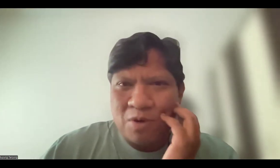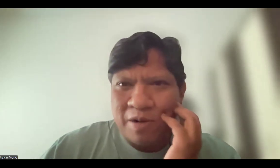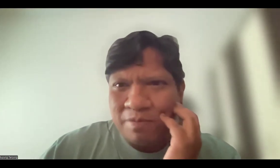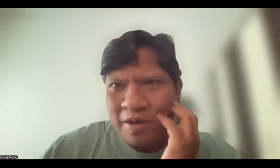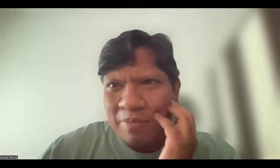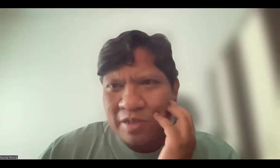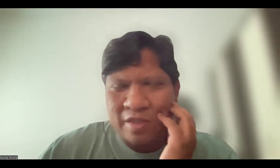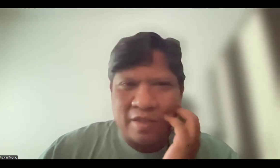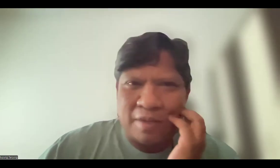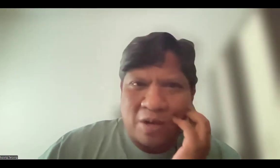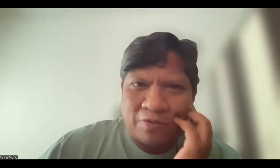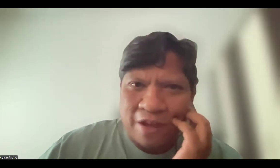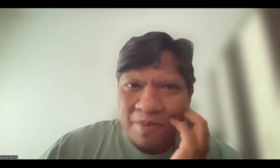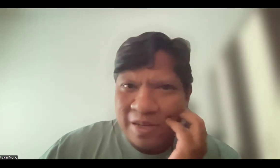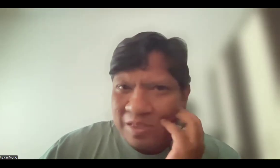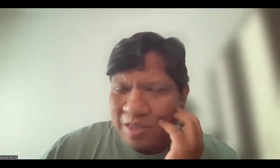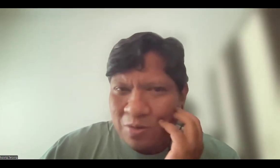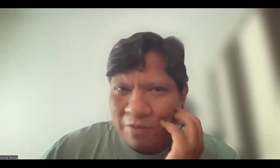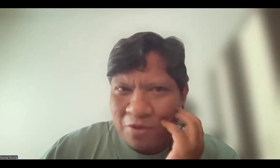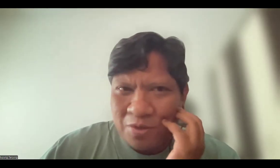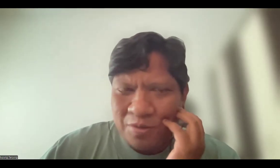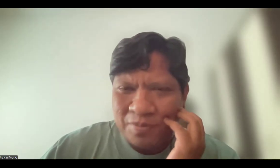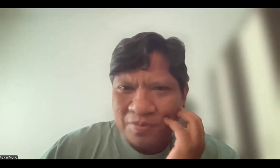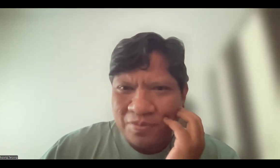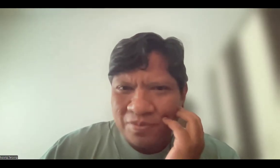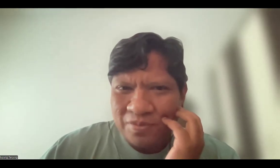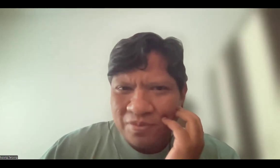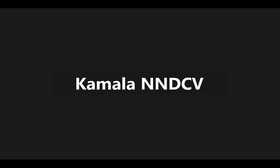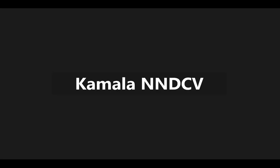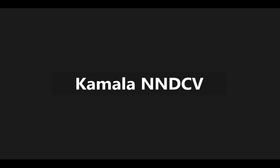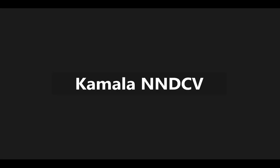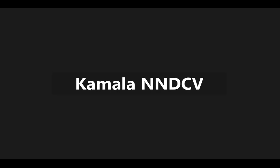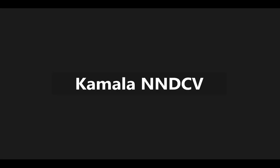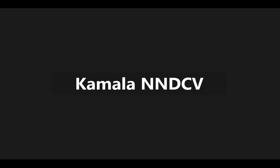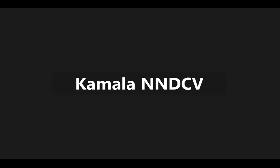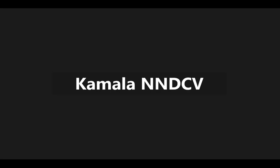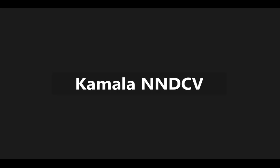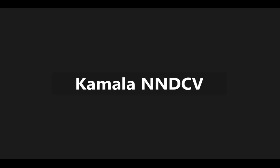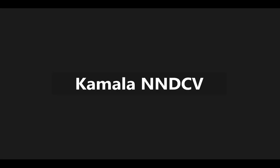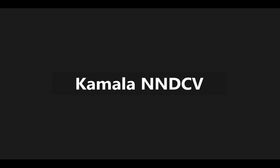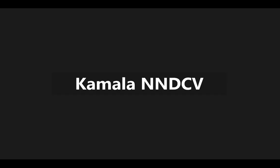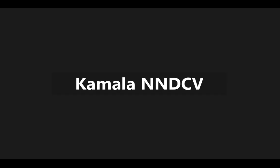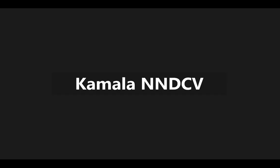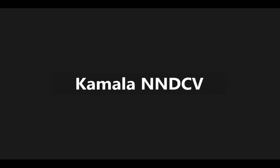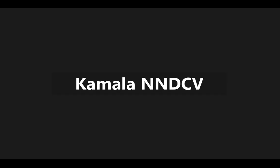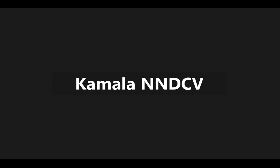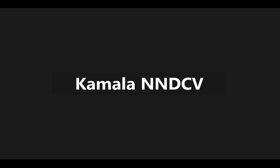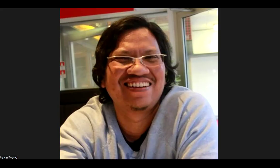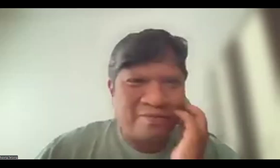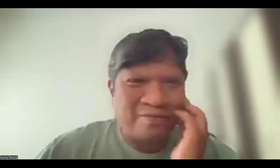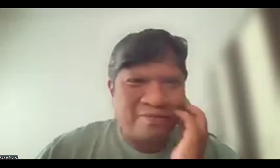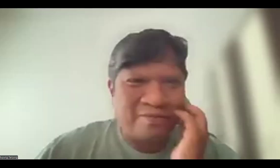for a moment, perhaps about 5 minutes. It's okay for you? Yeah, it's okay. Okay, I'm